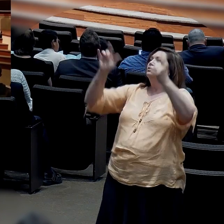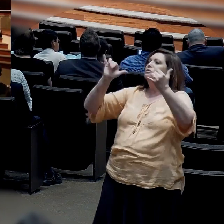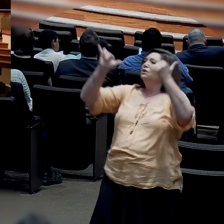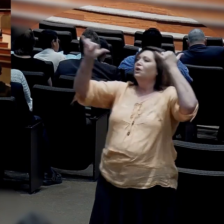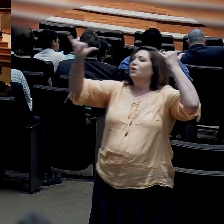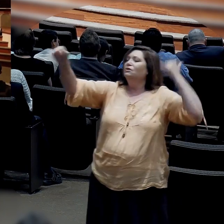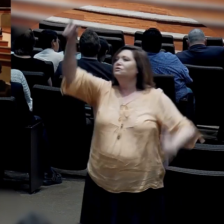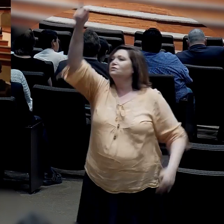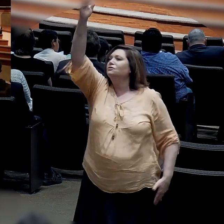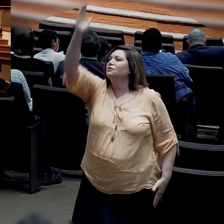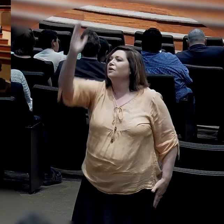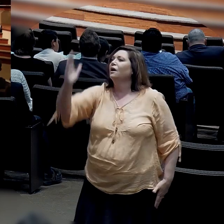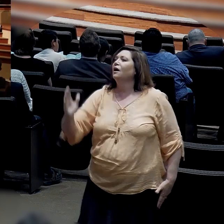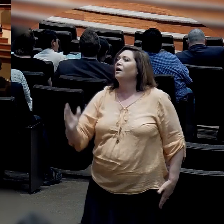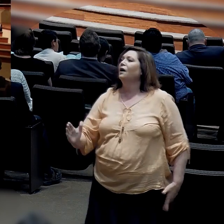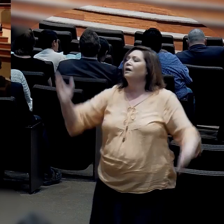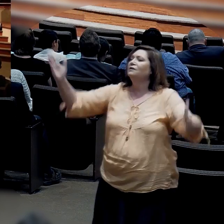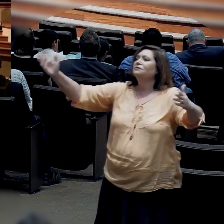name, O